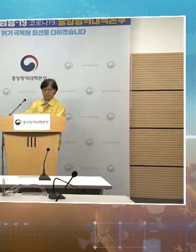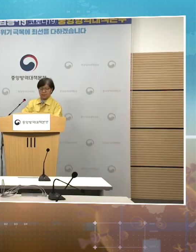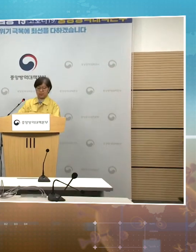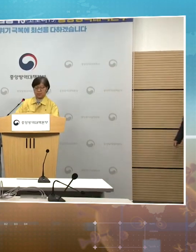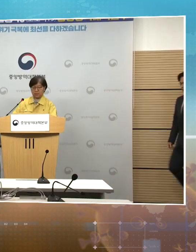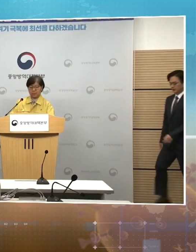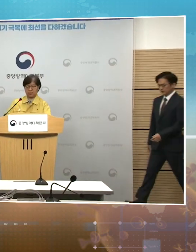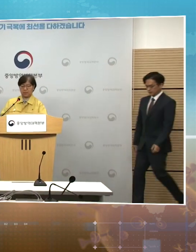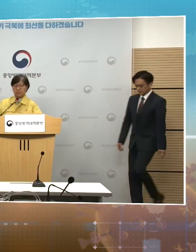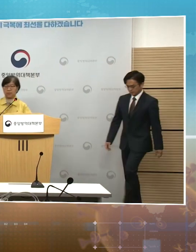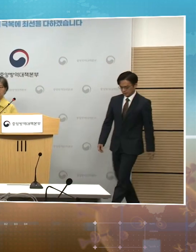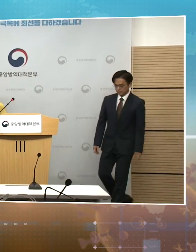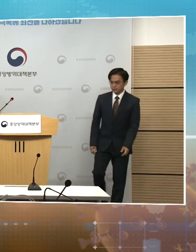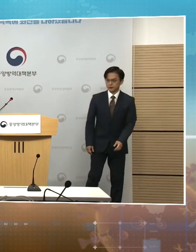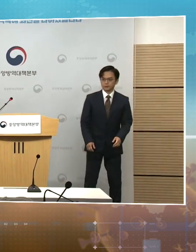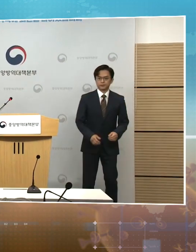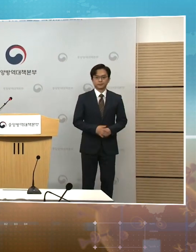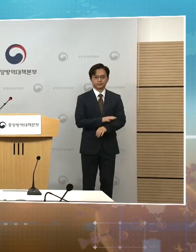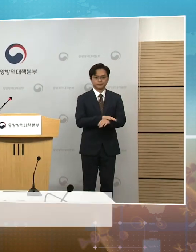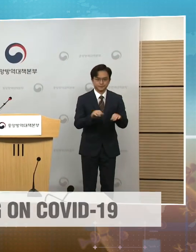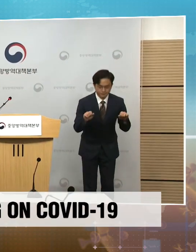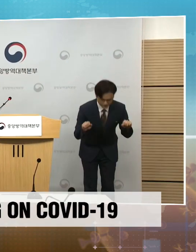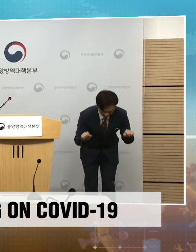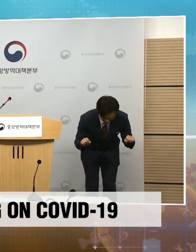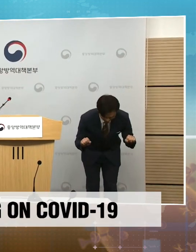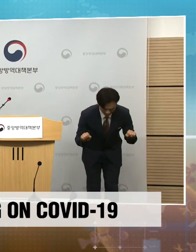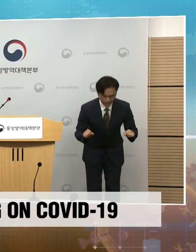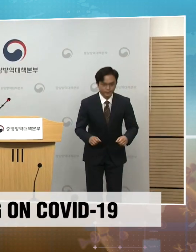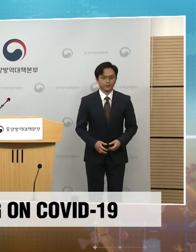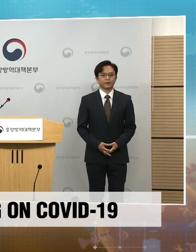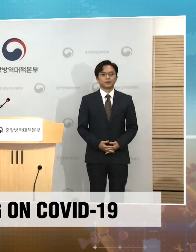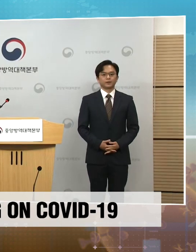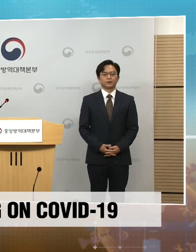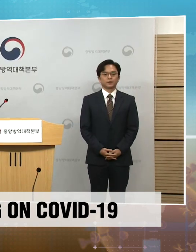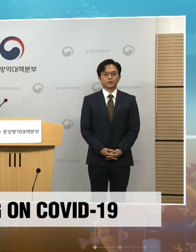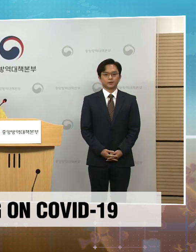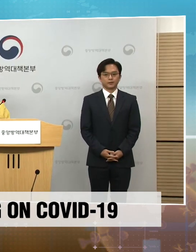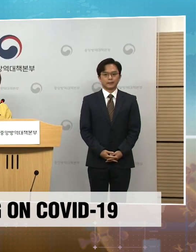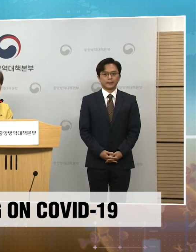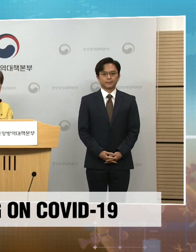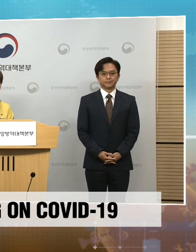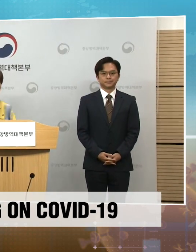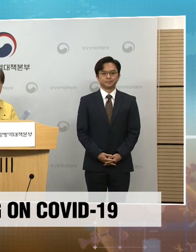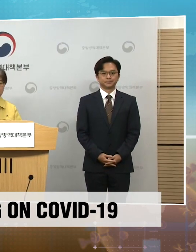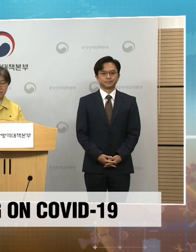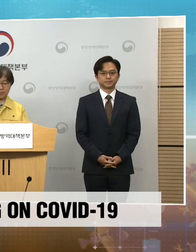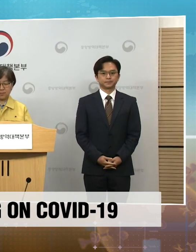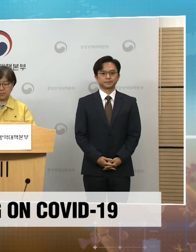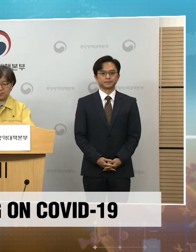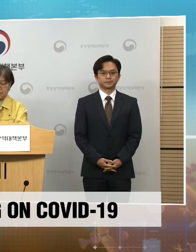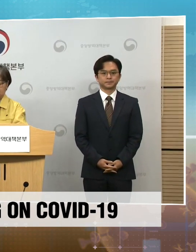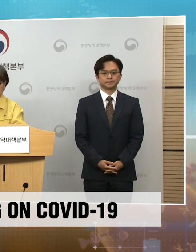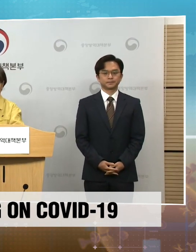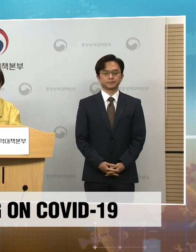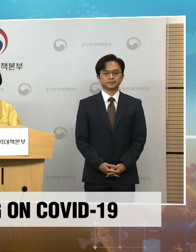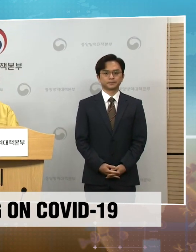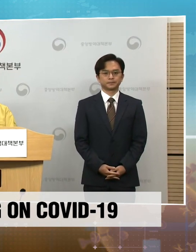facilities and as a precaution, that is, against additional outbreaks. Here now is the briefing.